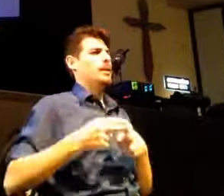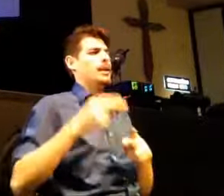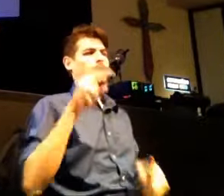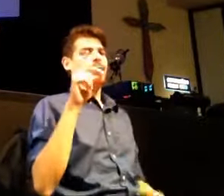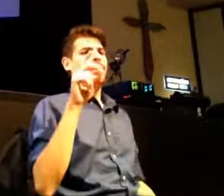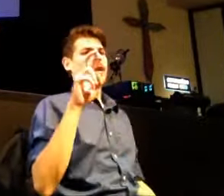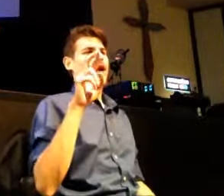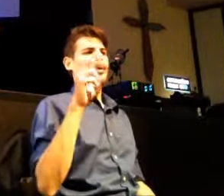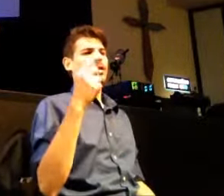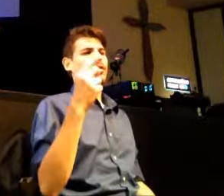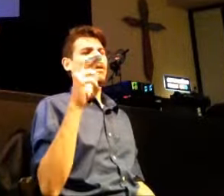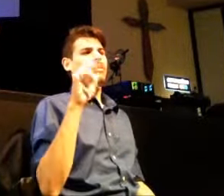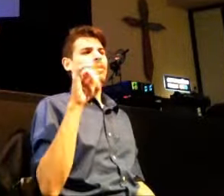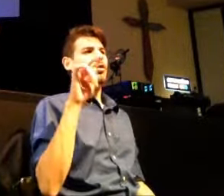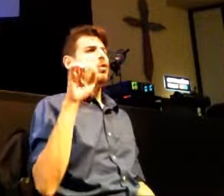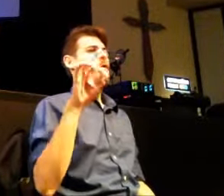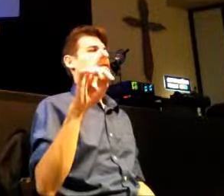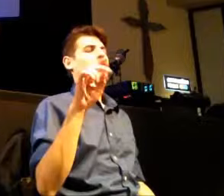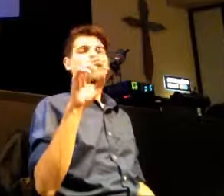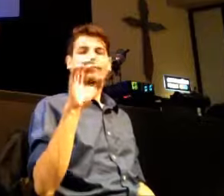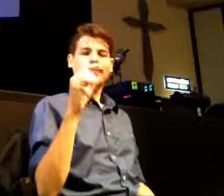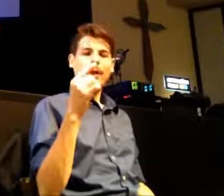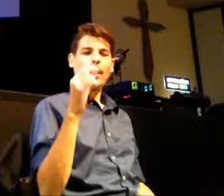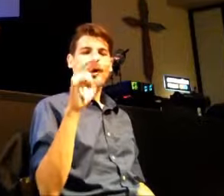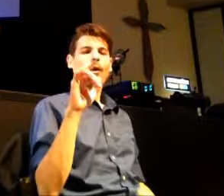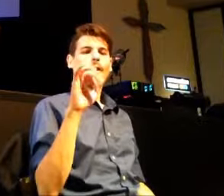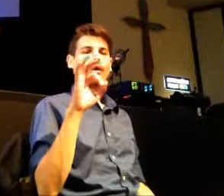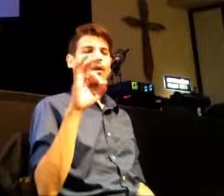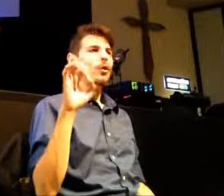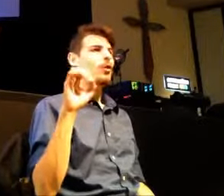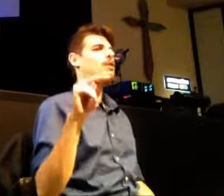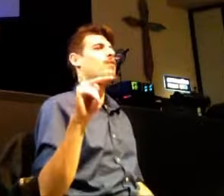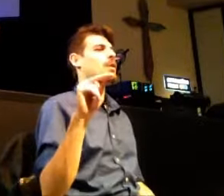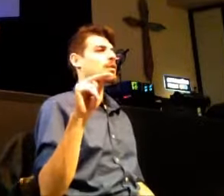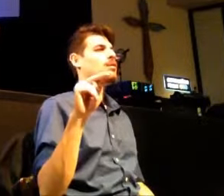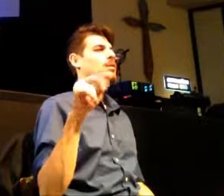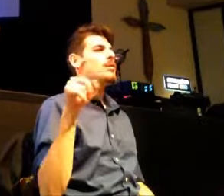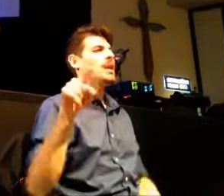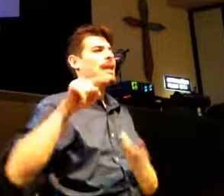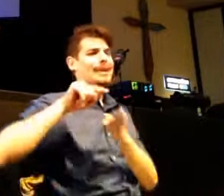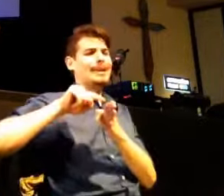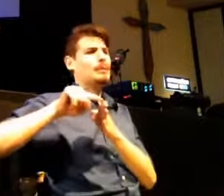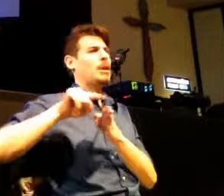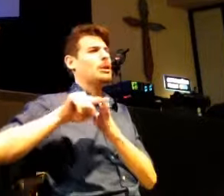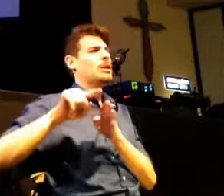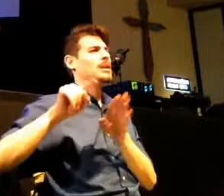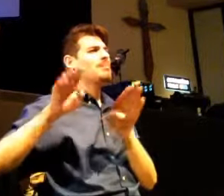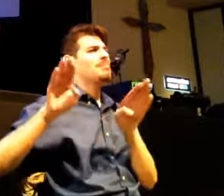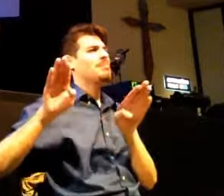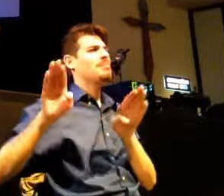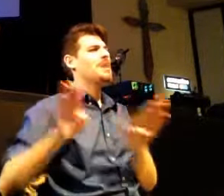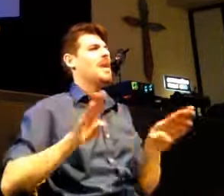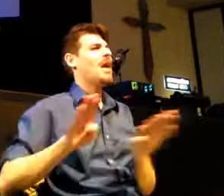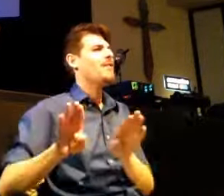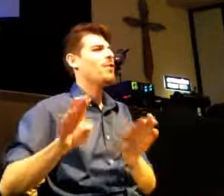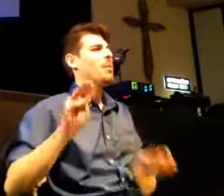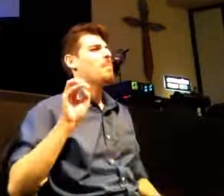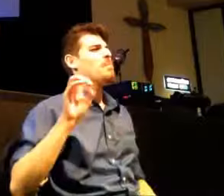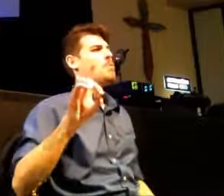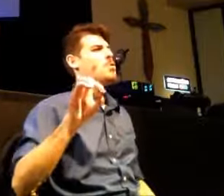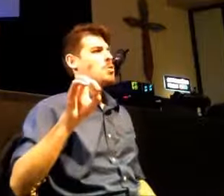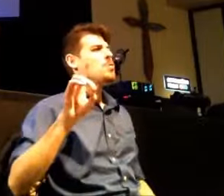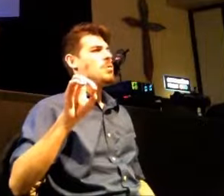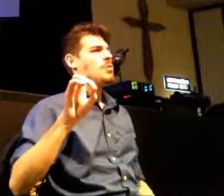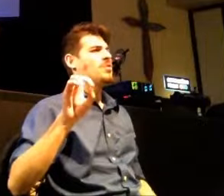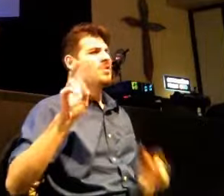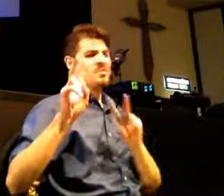he specializes in is with brain chemistry and mood issues, and understands so much of this. And just talking